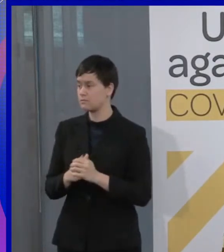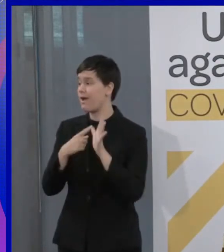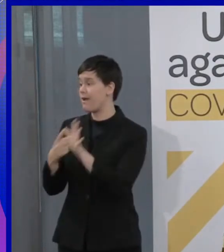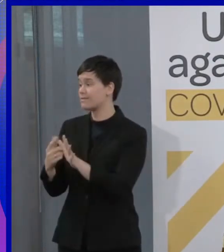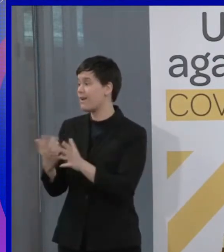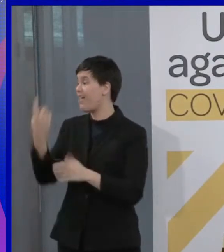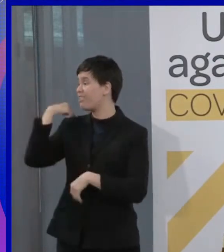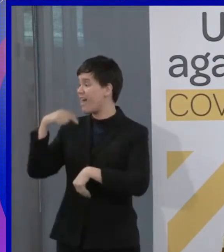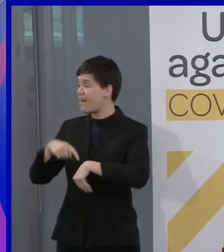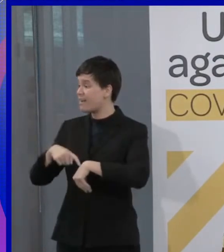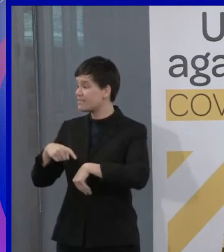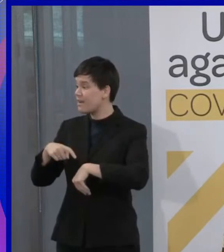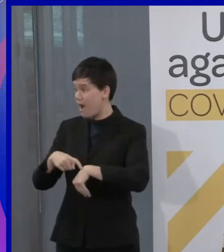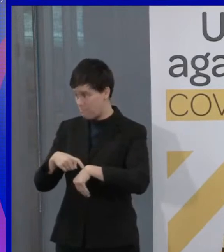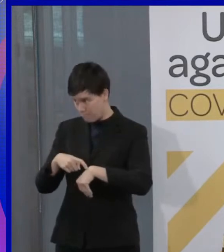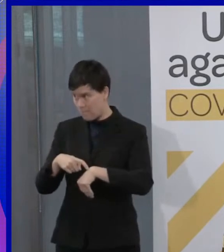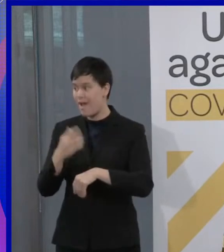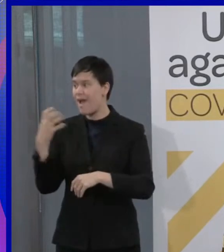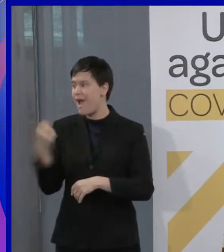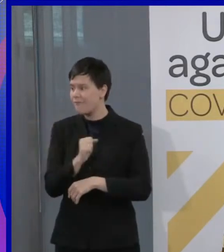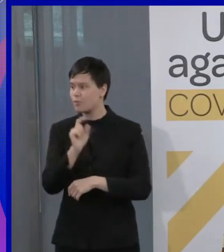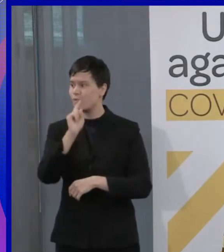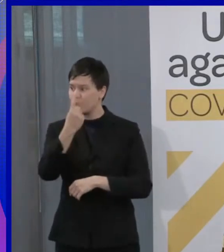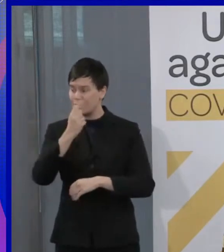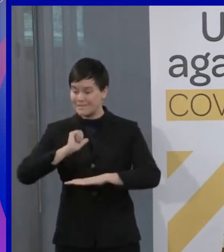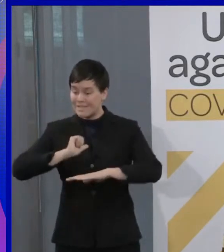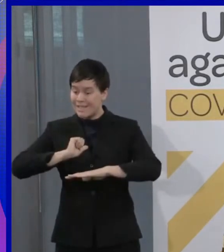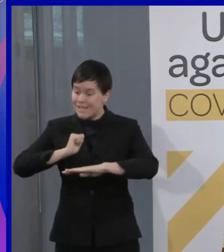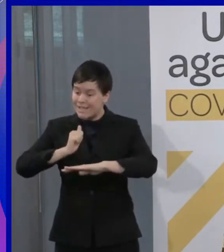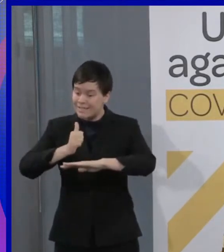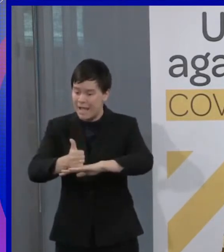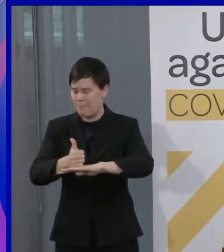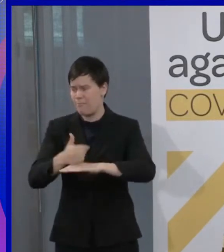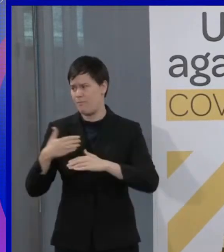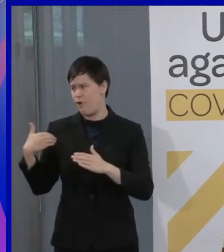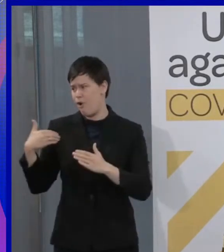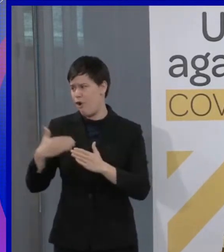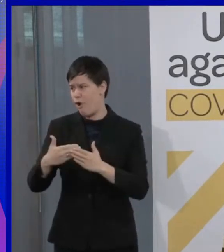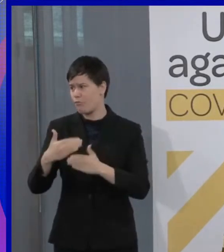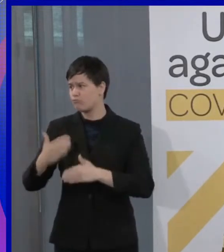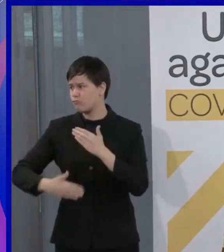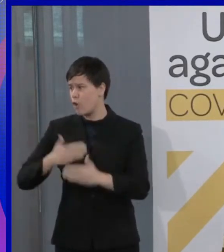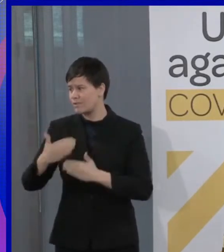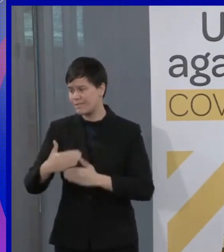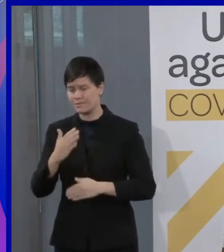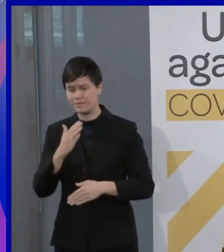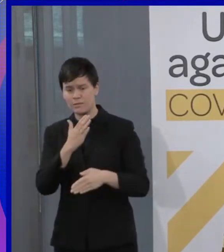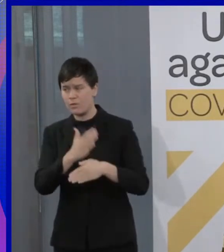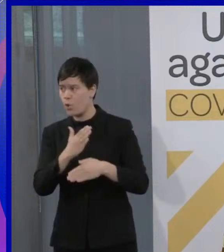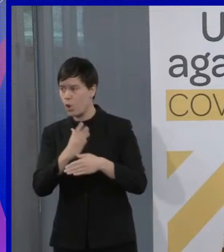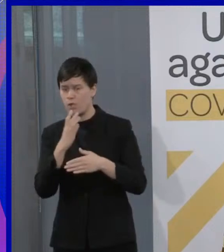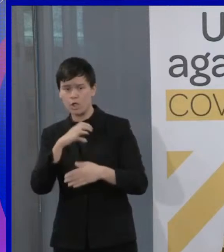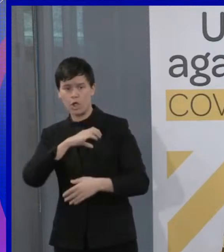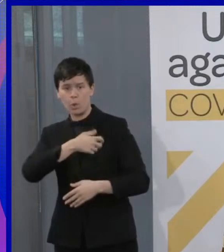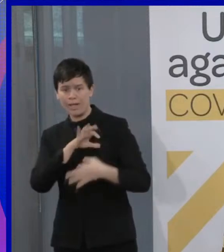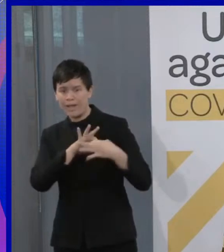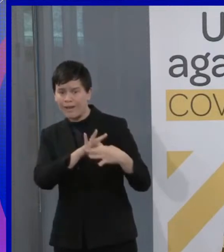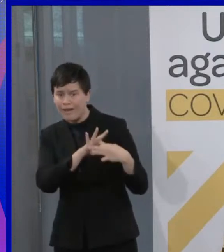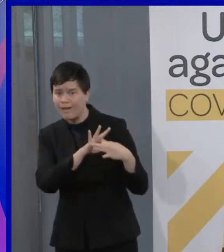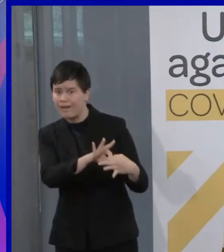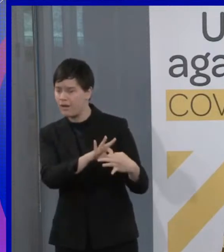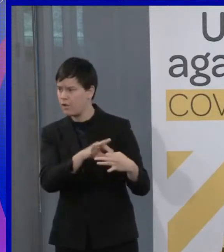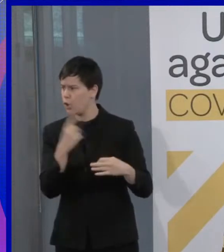testing availability, working with unions, ensuring that we knew who all the workforces were, who were rotating in and out in different